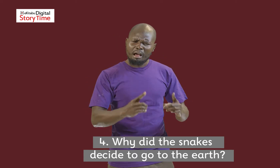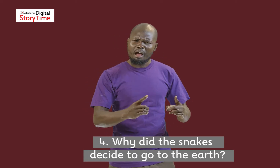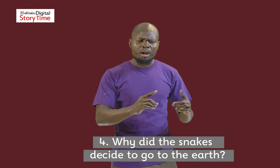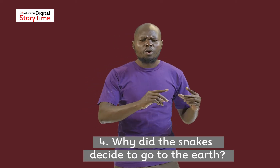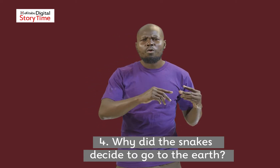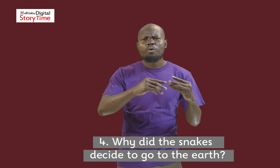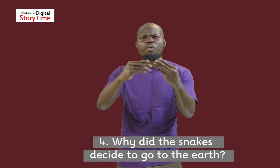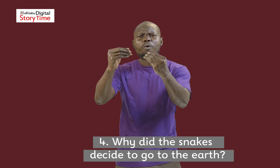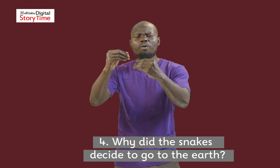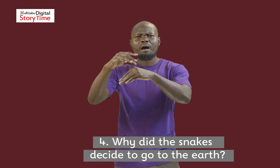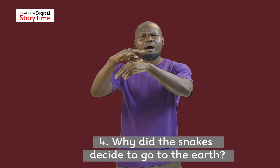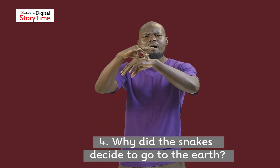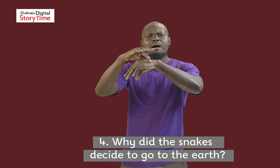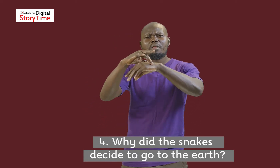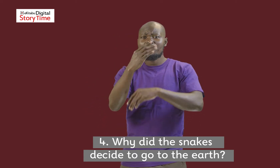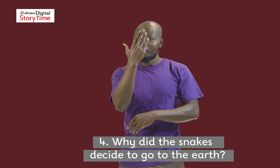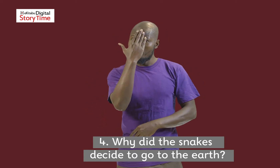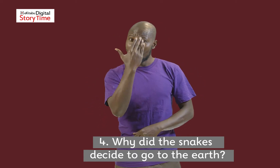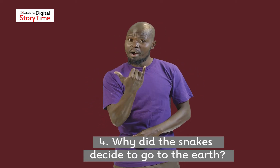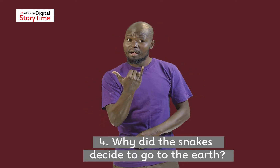Why did the snakes decide to go to the earth?